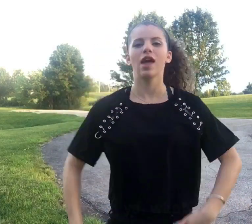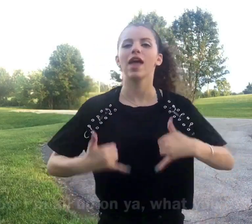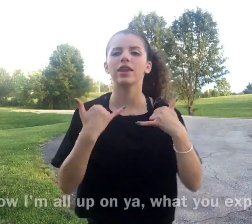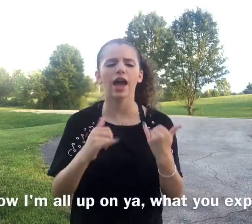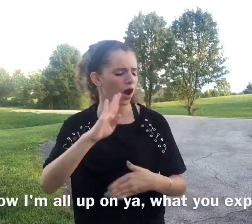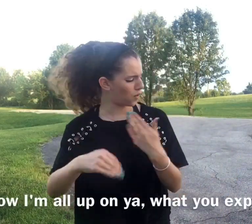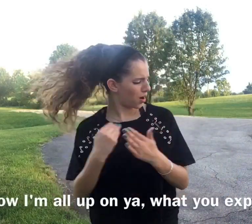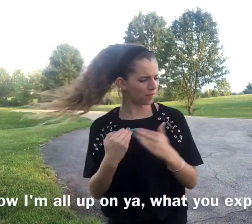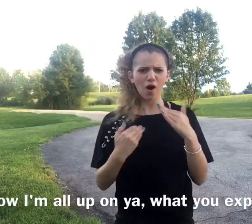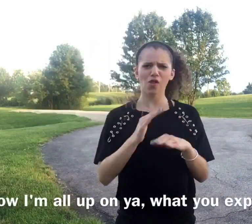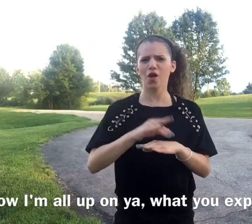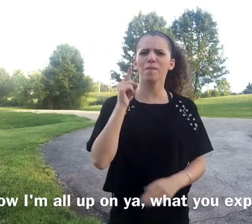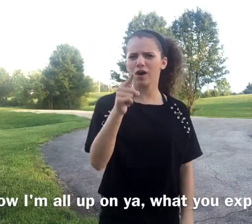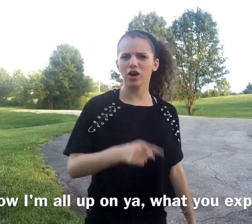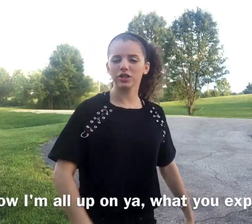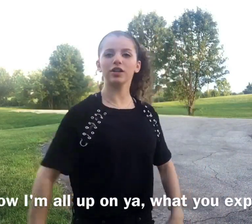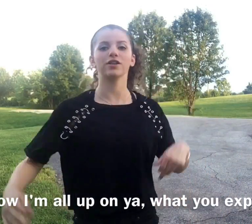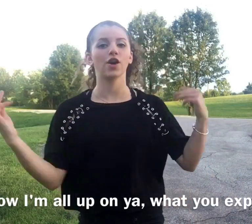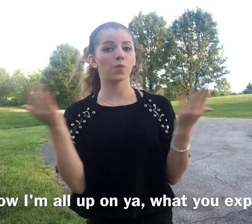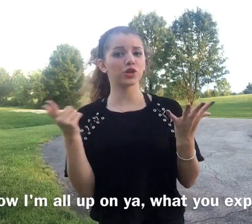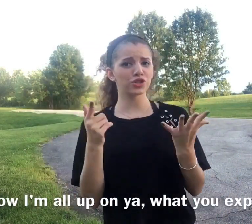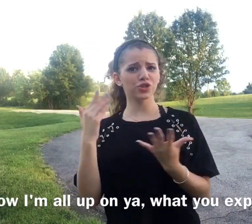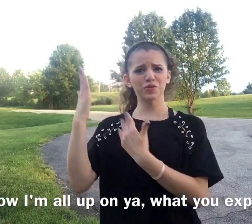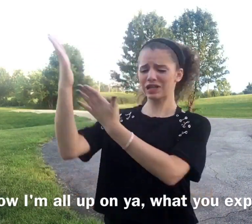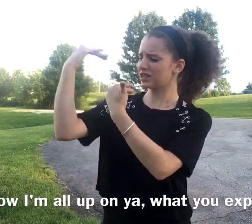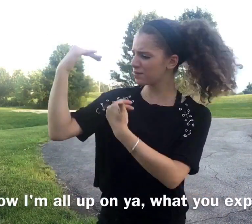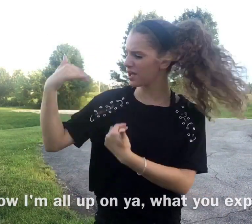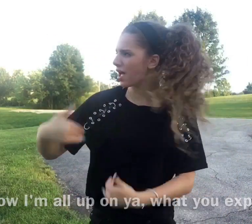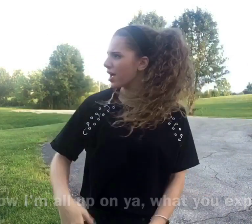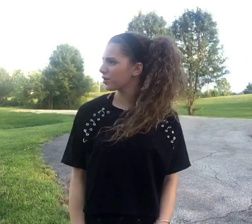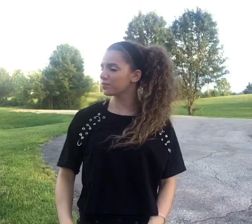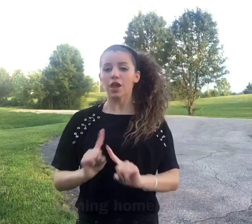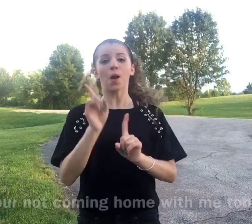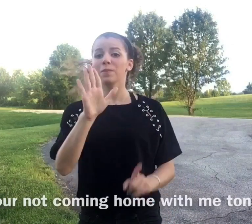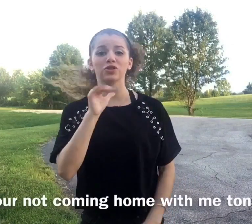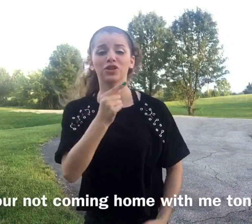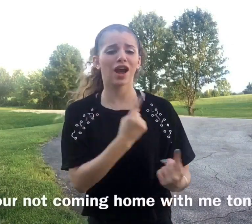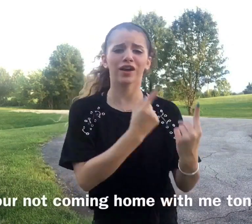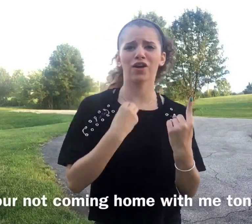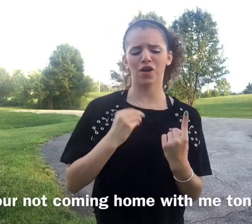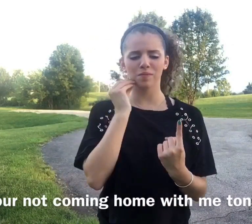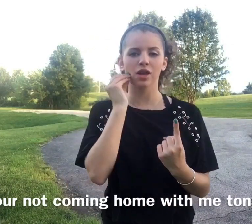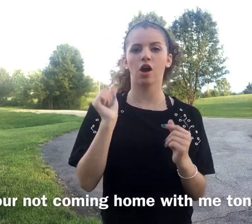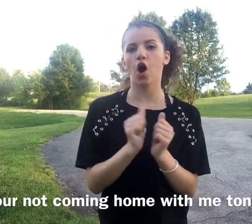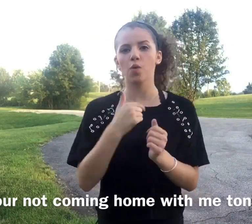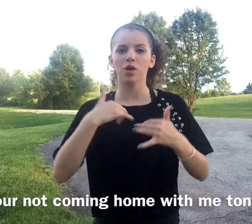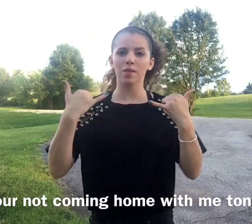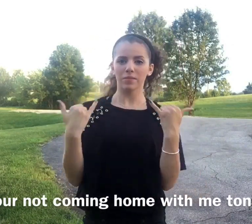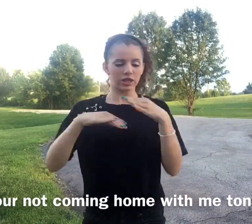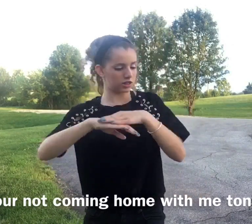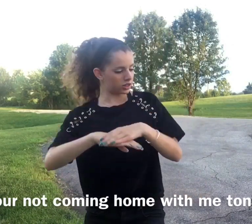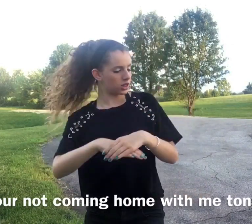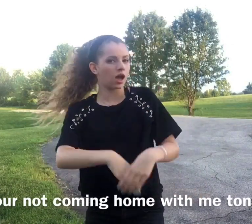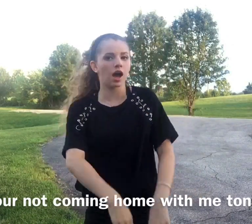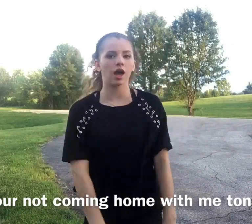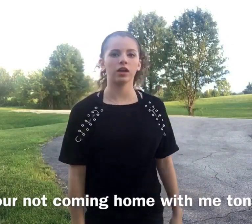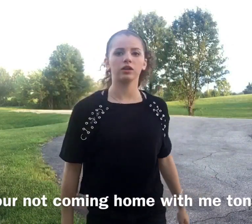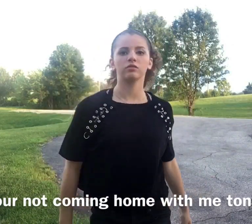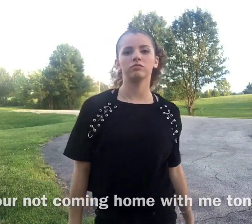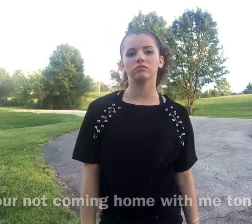And now I'm all up on you, what you expect. But you're not coming home with me